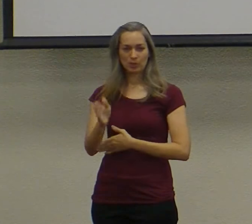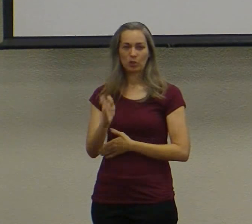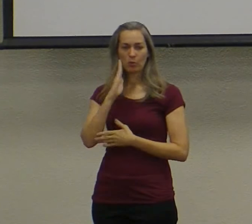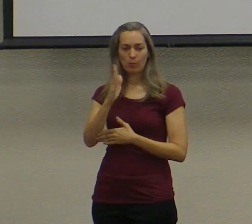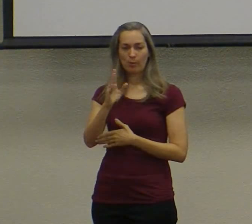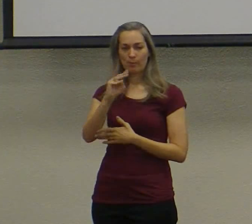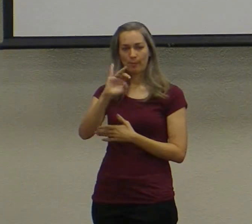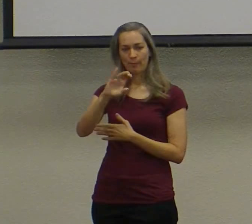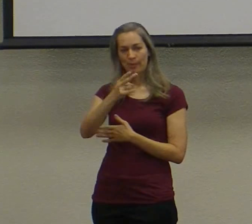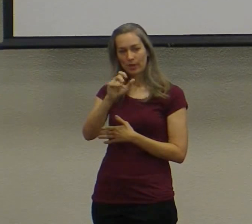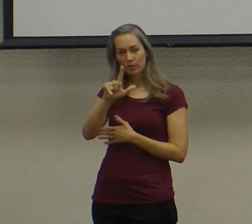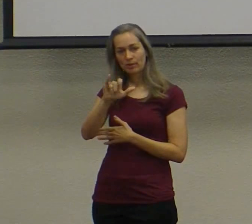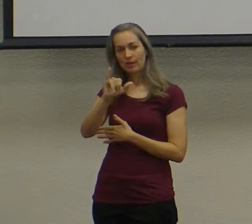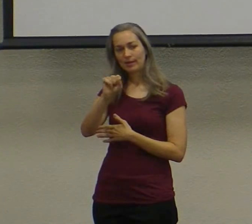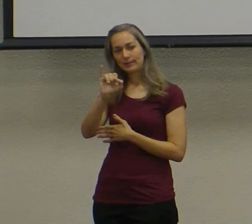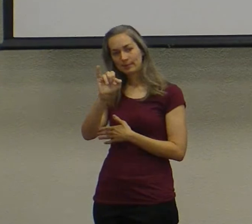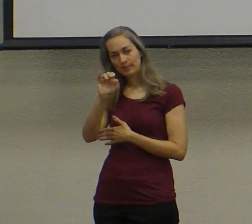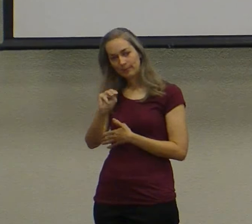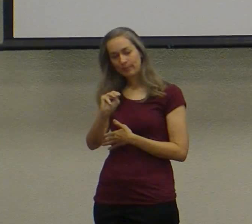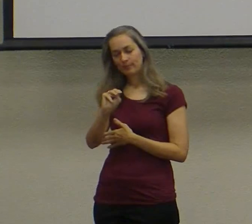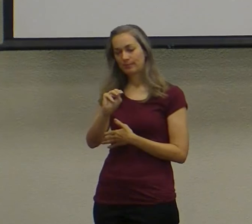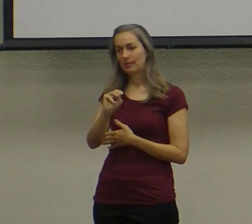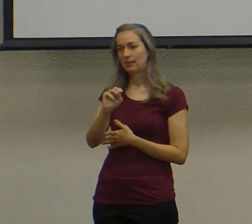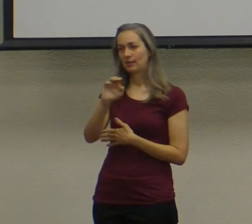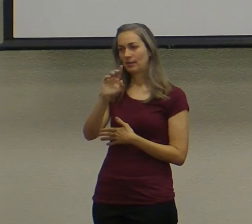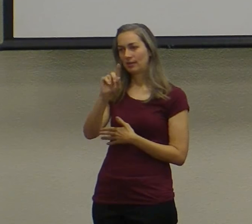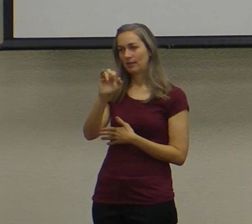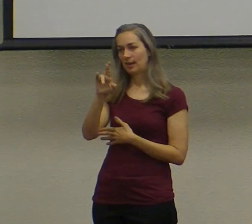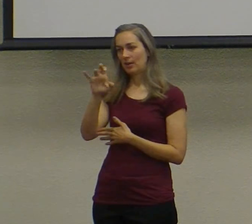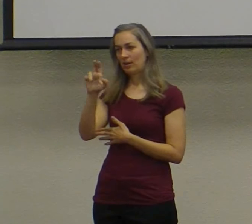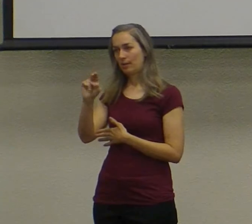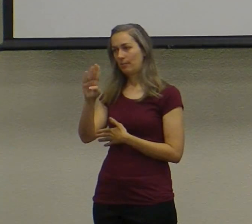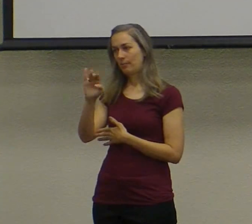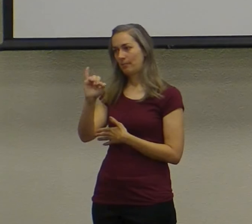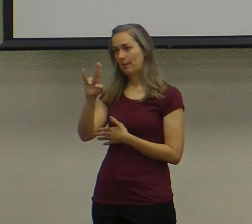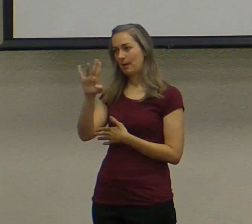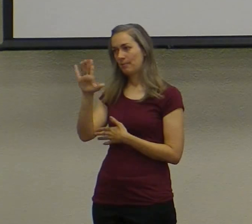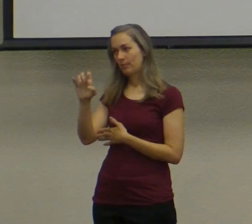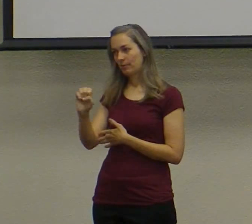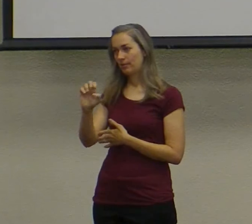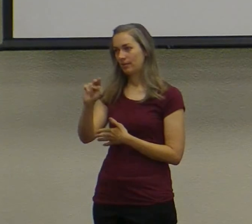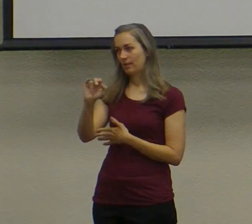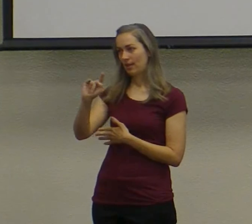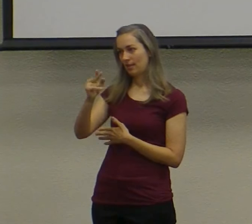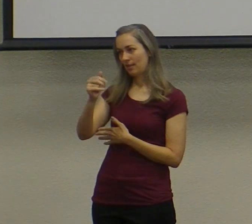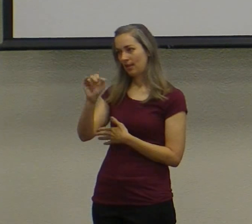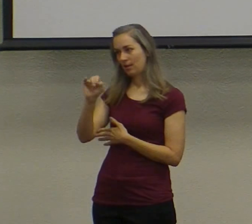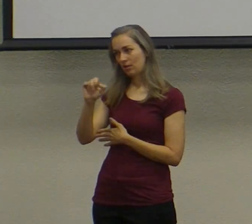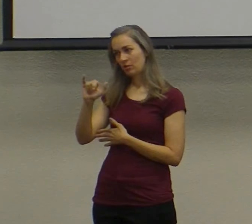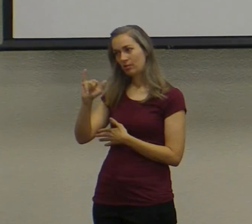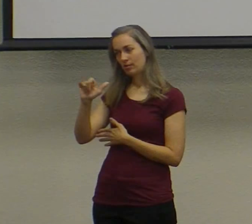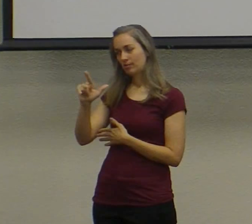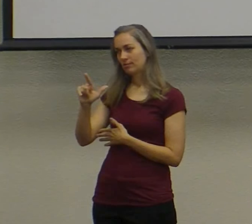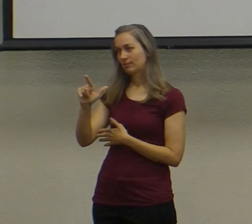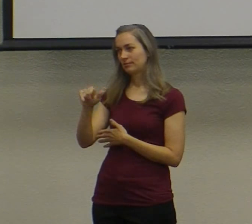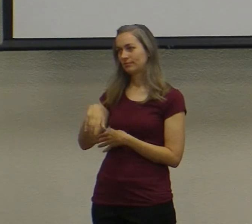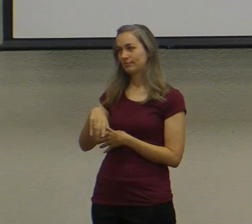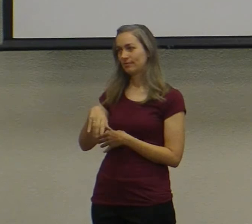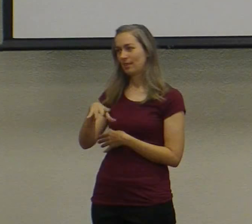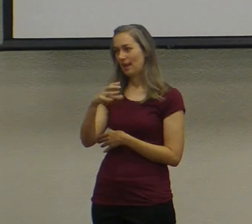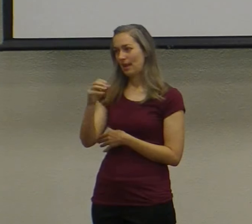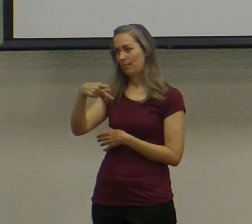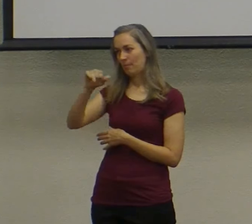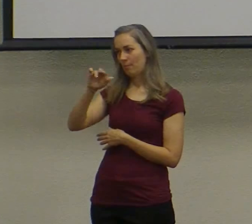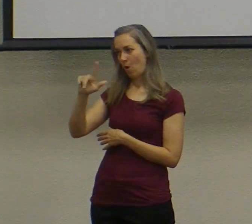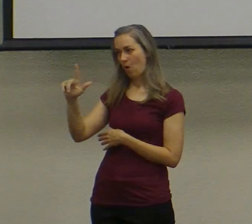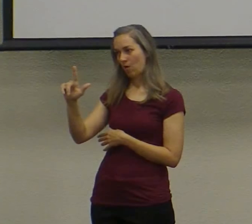Michael Isom, Darren Bible, Nathaniel Thompson, Gavin Taylor, and Paul uh, Aarons.